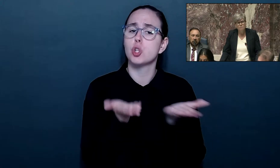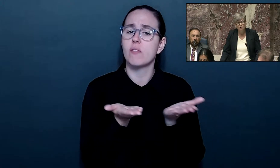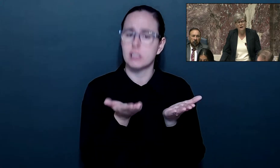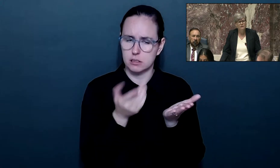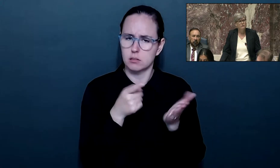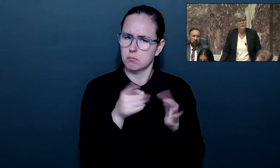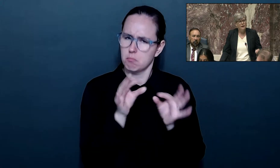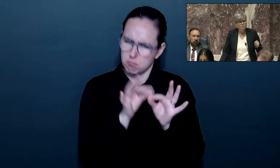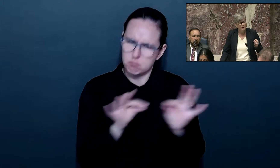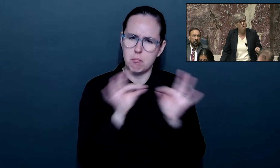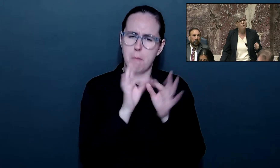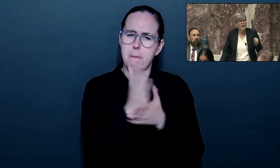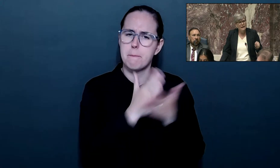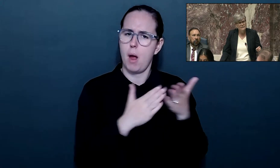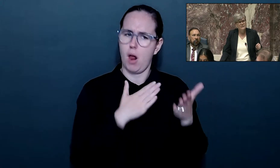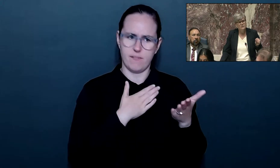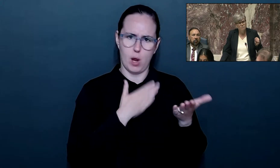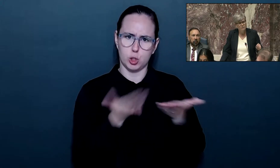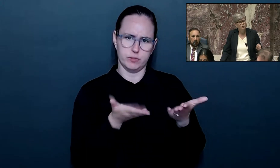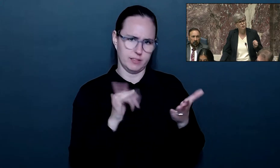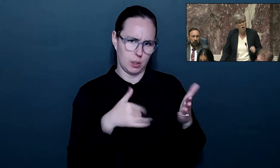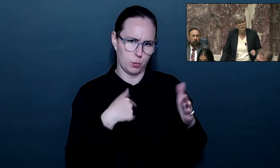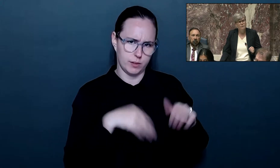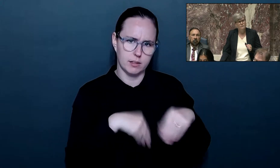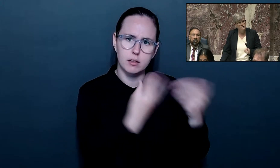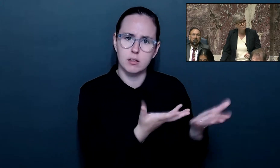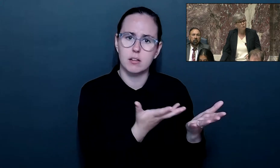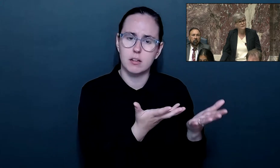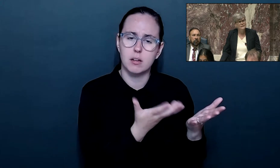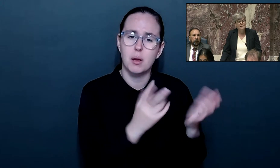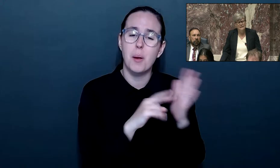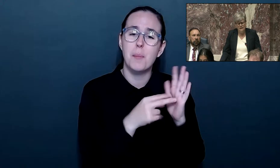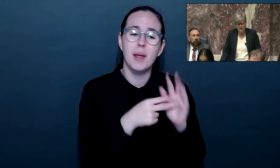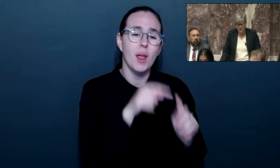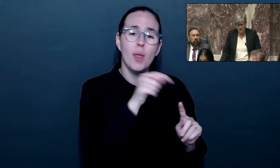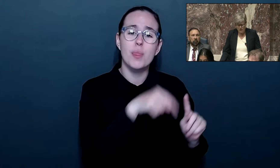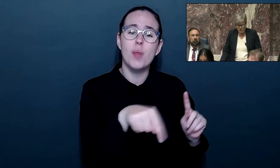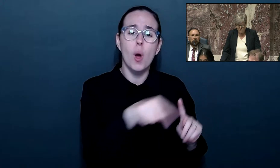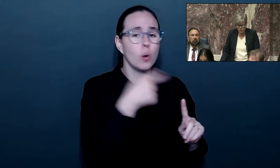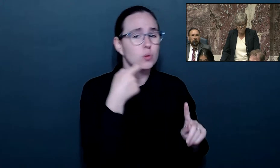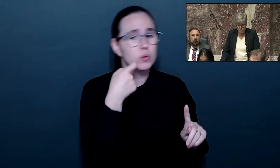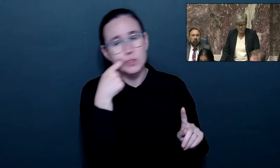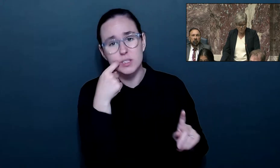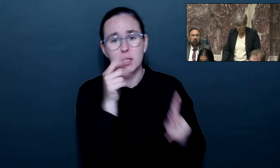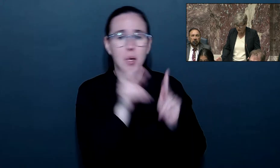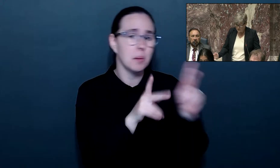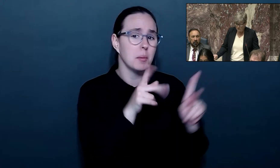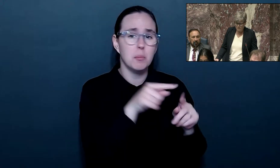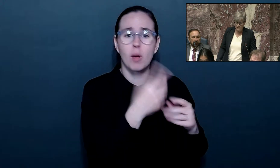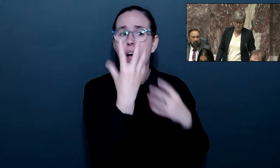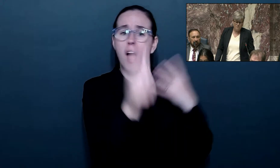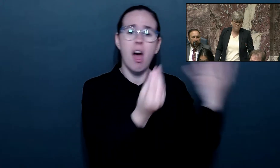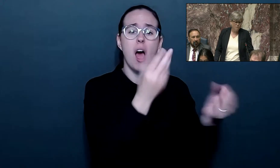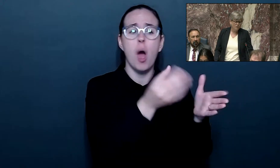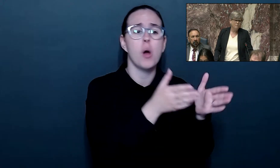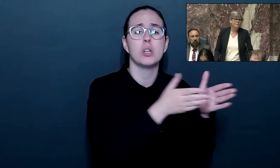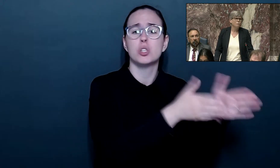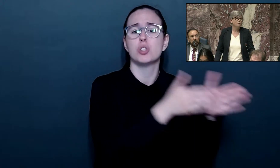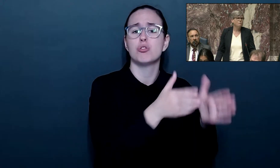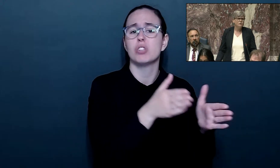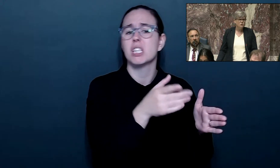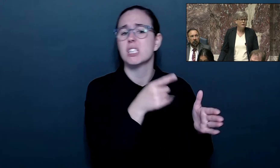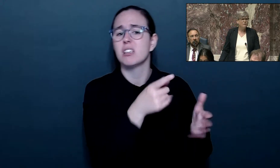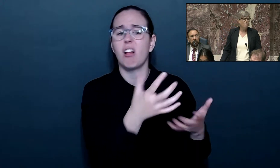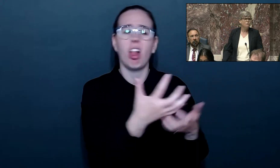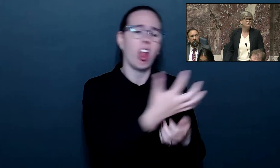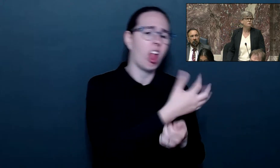keep them alive and give them access to people to talk about the supports that they need. Mr. Speaker, I've spoken in this House many times before around the work